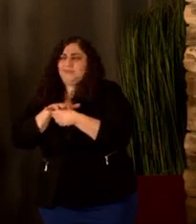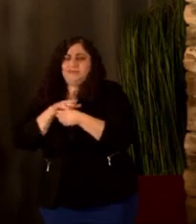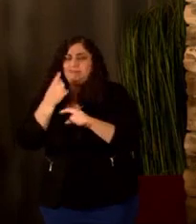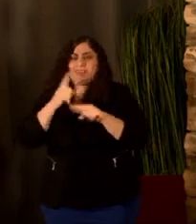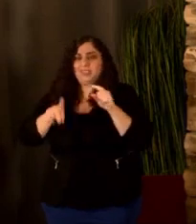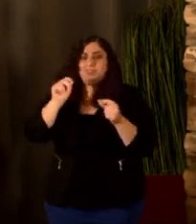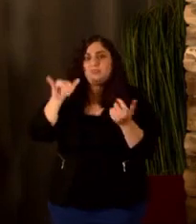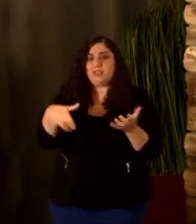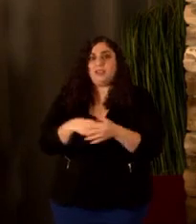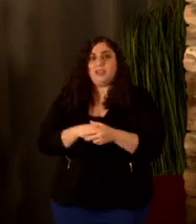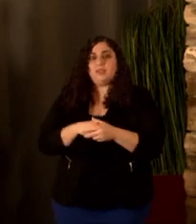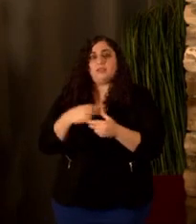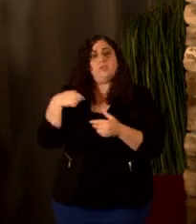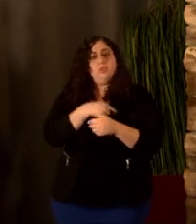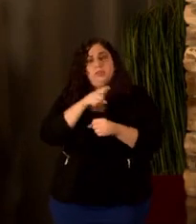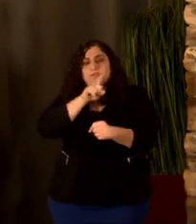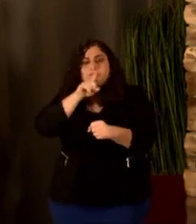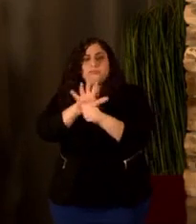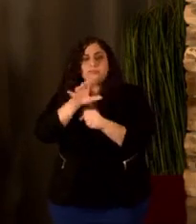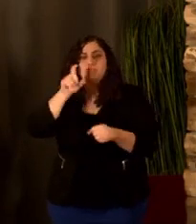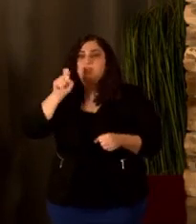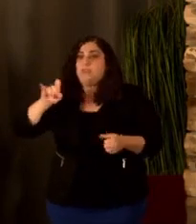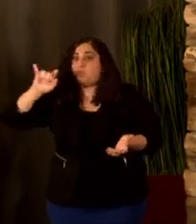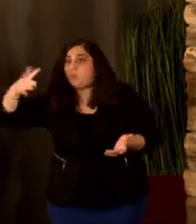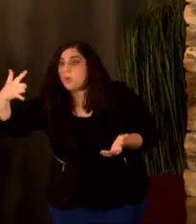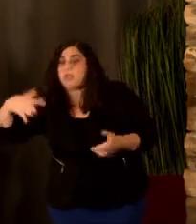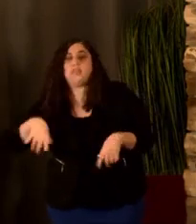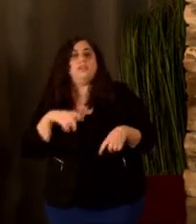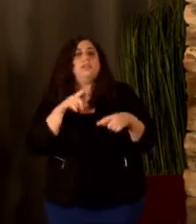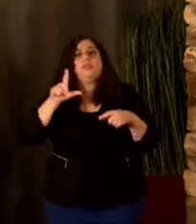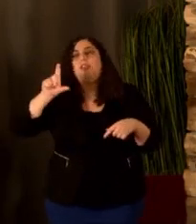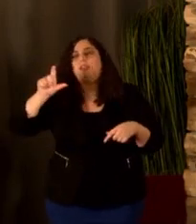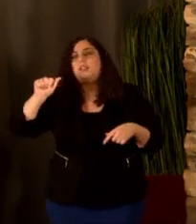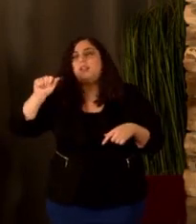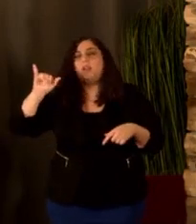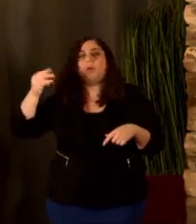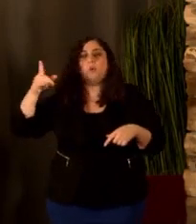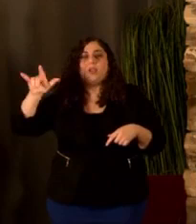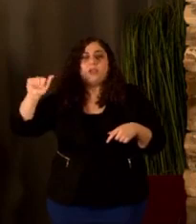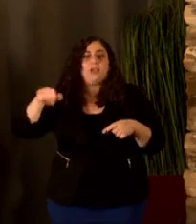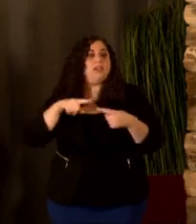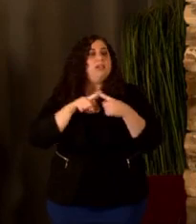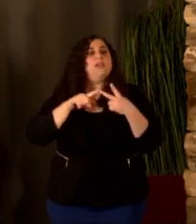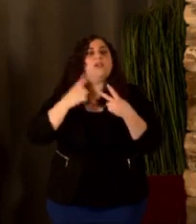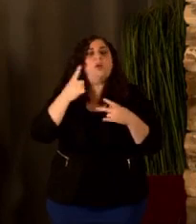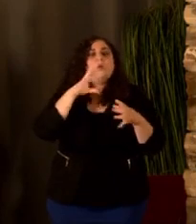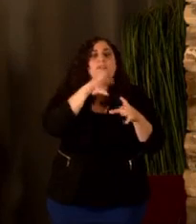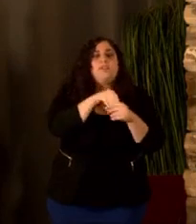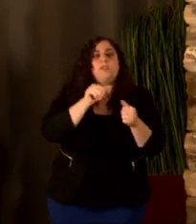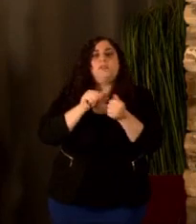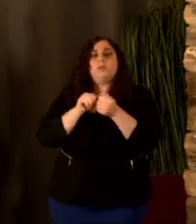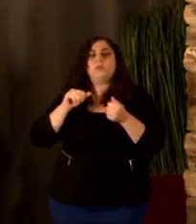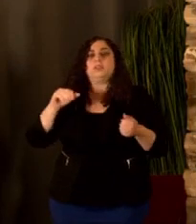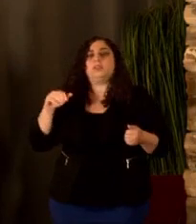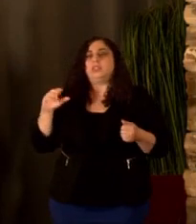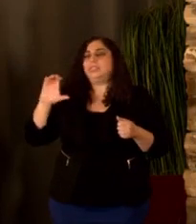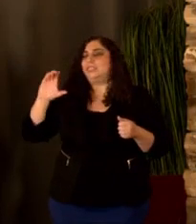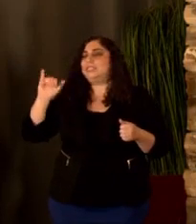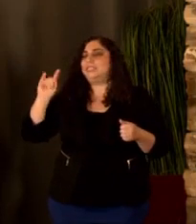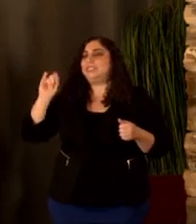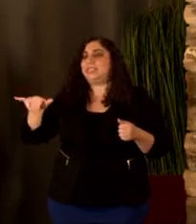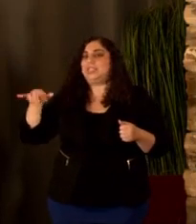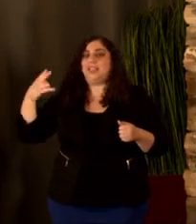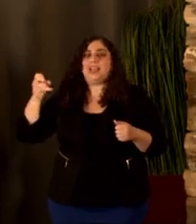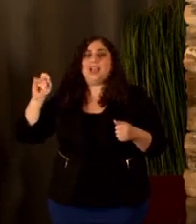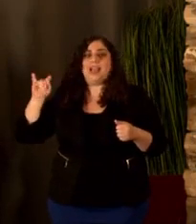got to be a part of the solution. La Jolla's got to be a part of the solution. Downtown is always a part of the solution. City Heights, where I live, we're always a part of the solution. But we're going to need